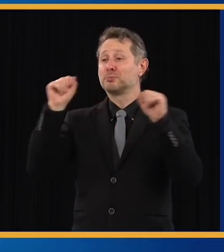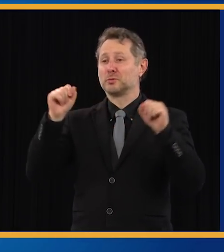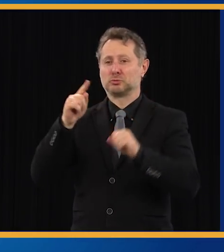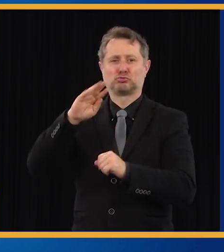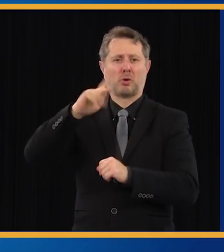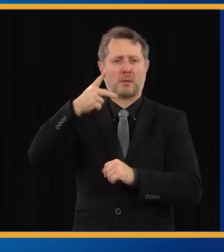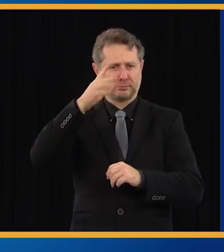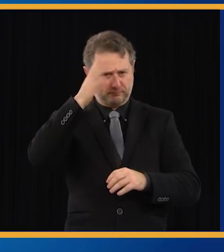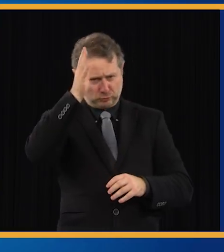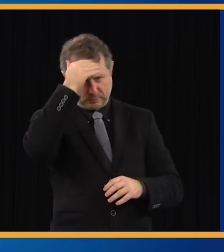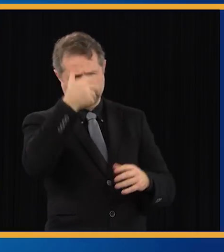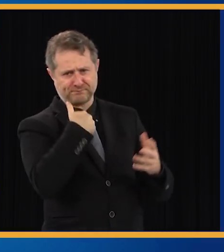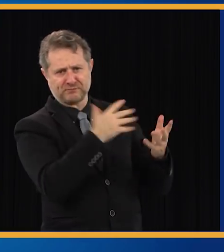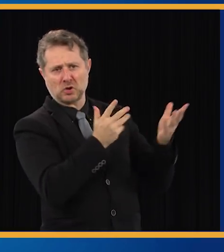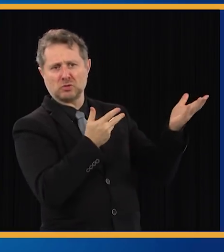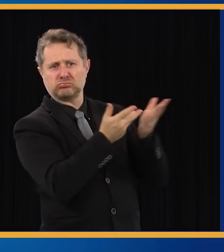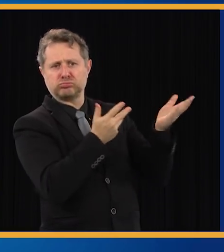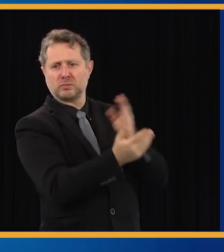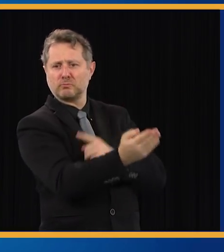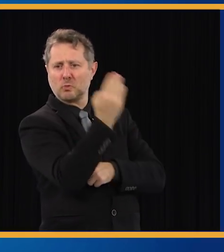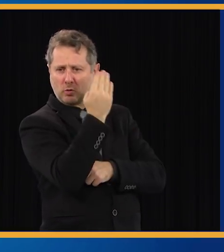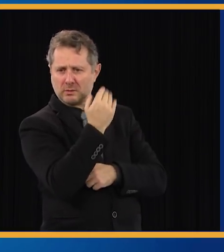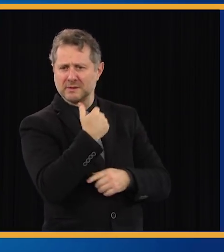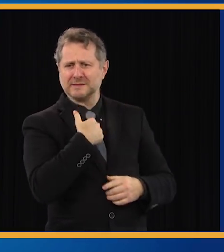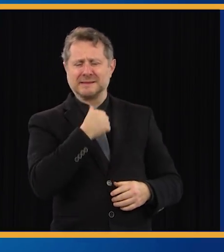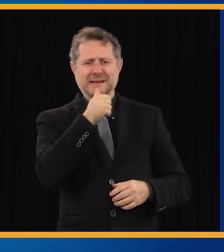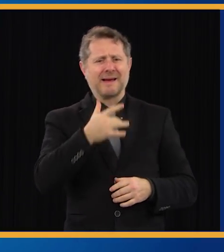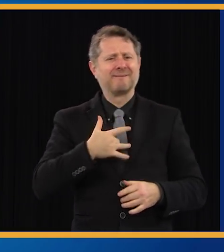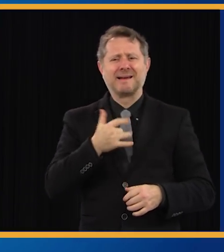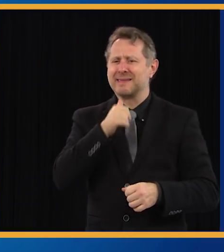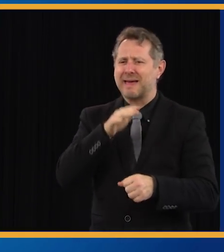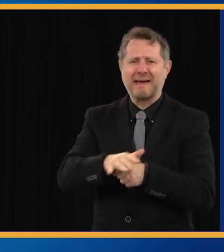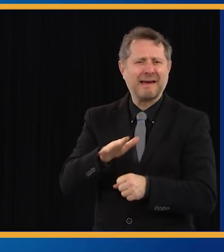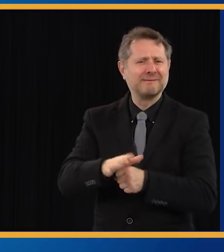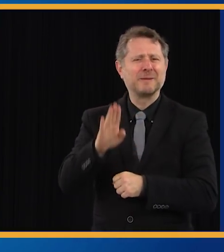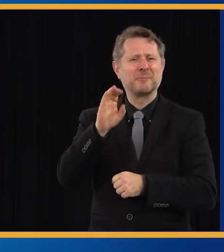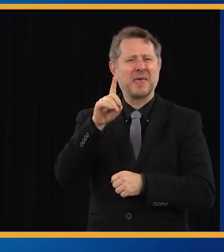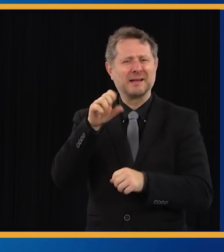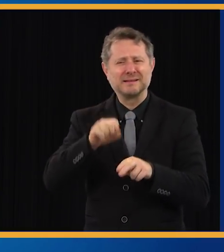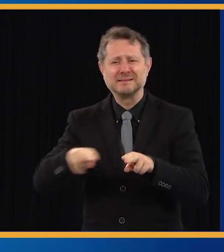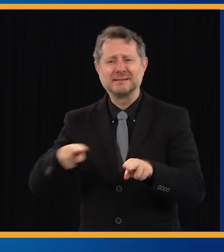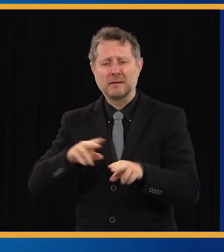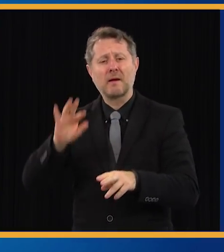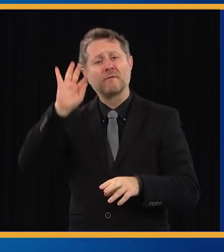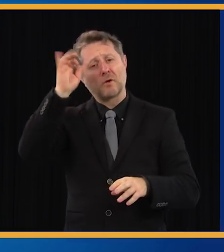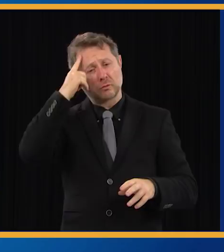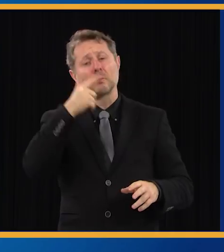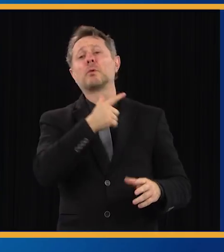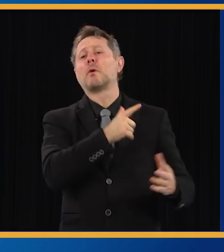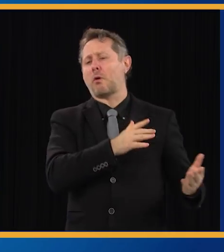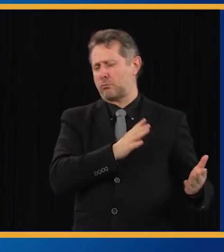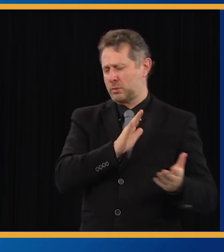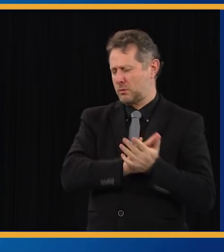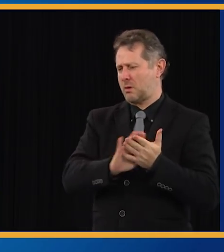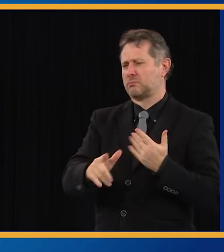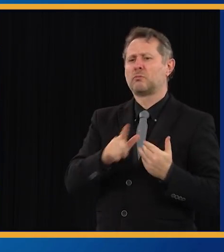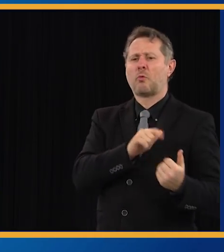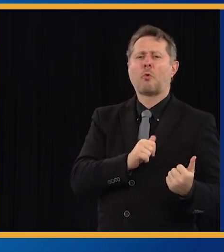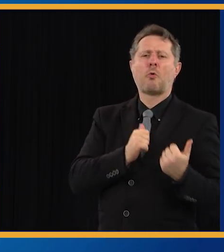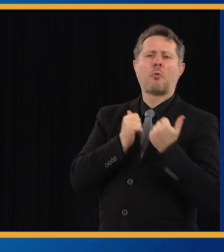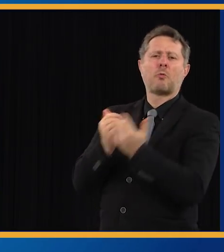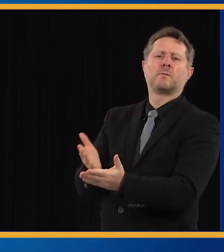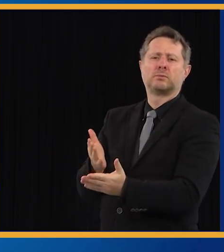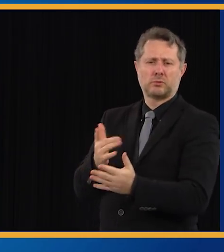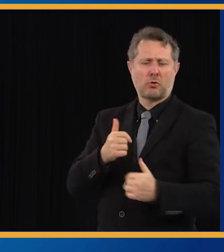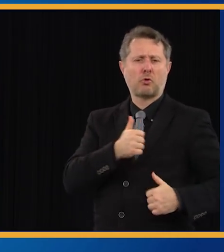worried about the lack of capacity in the hospital system, the federal government was good enough to send in the Army Corps of Engineers. They